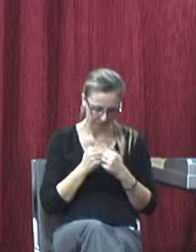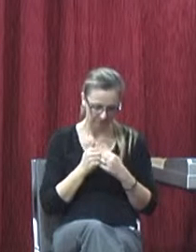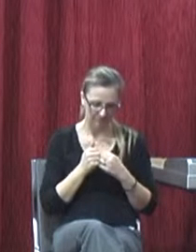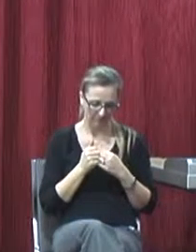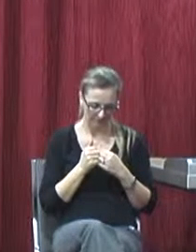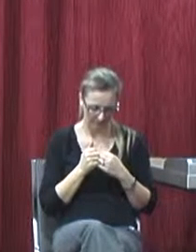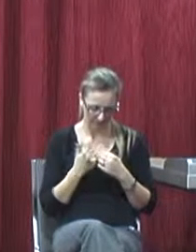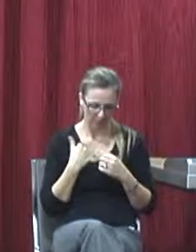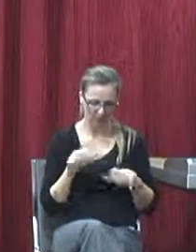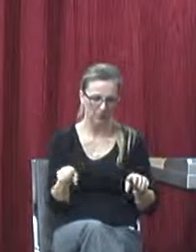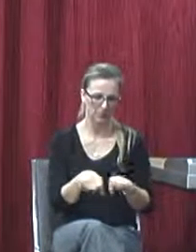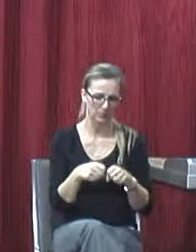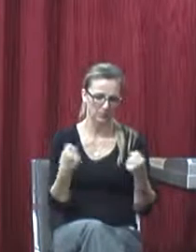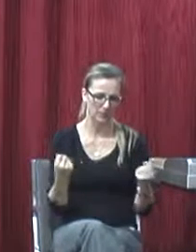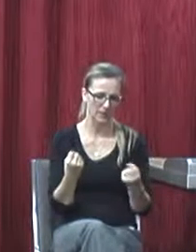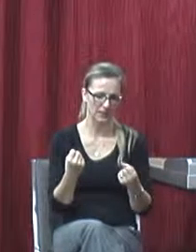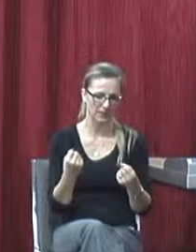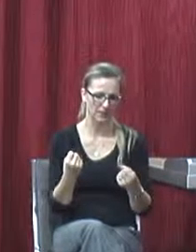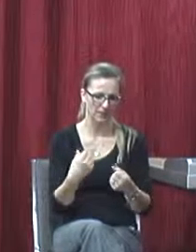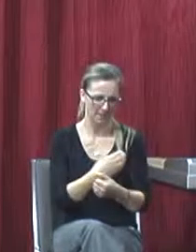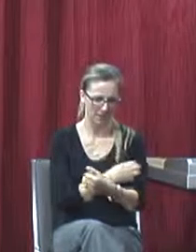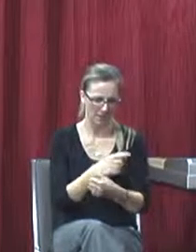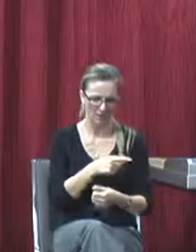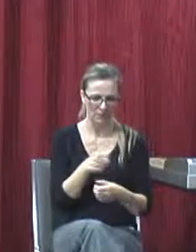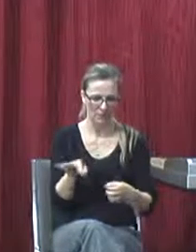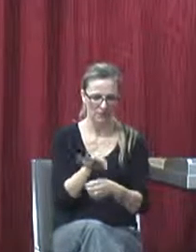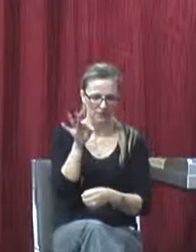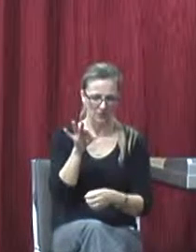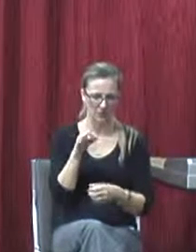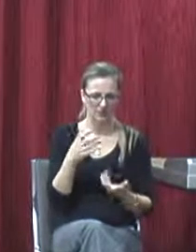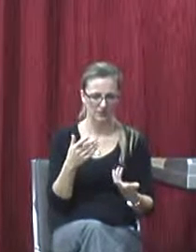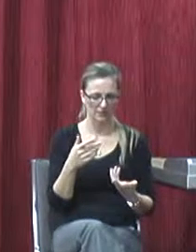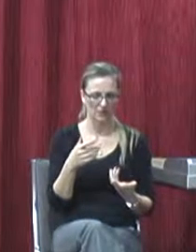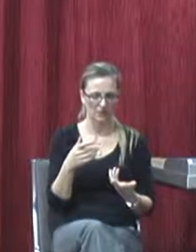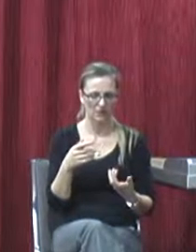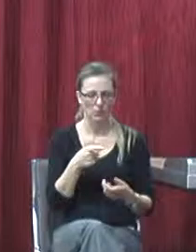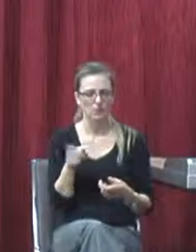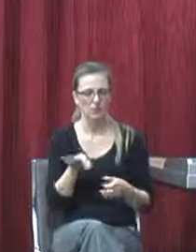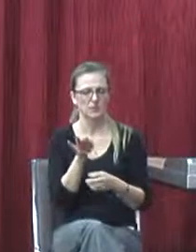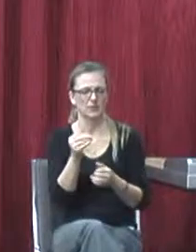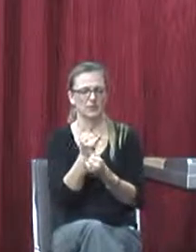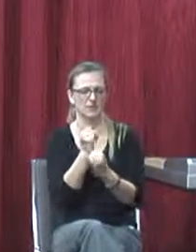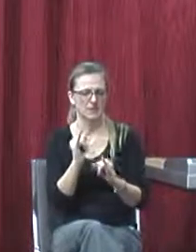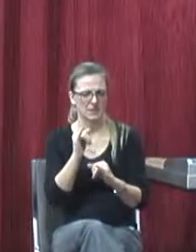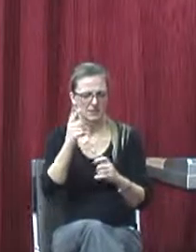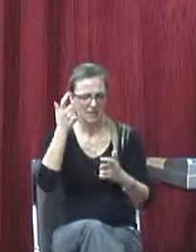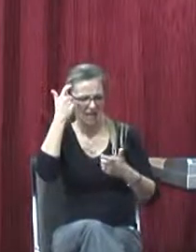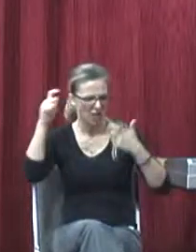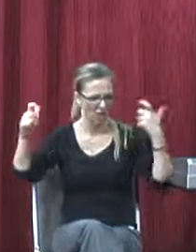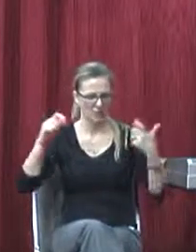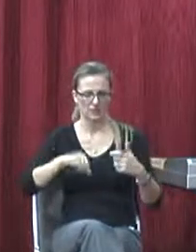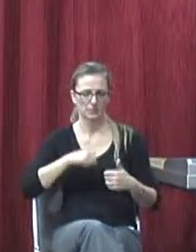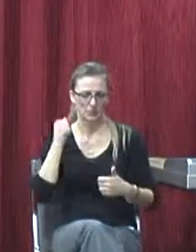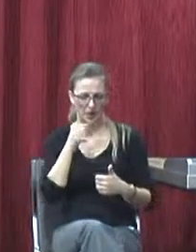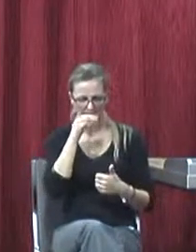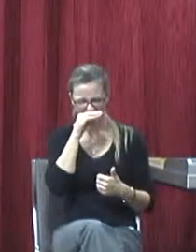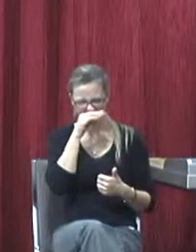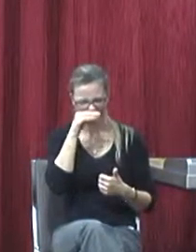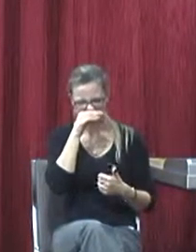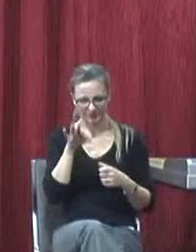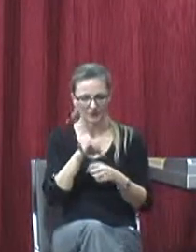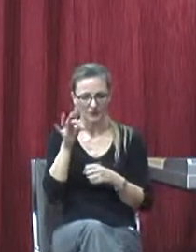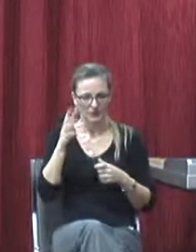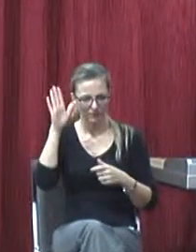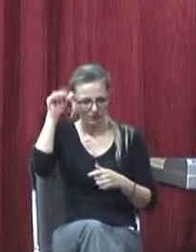And we break the power of those spirits over them, spirits of independence arrogance and pride, spirits